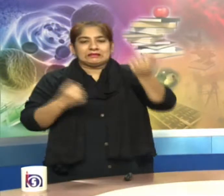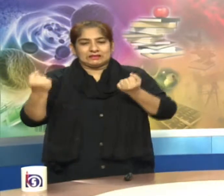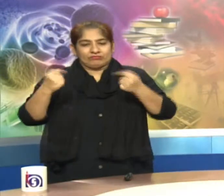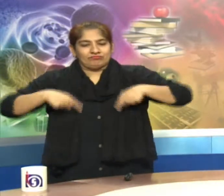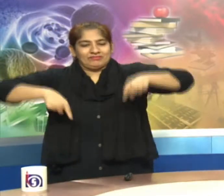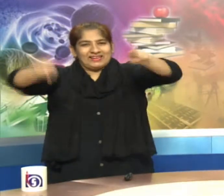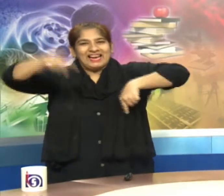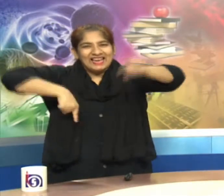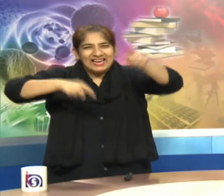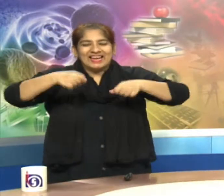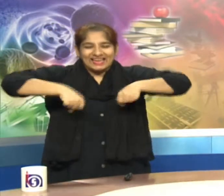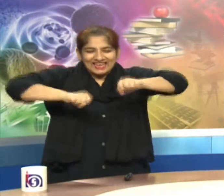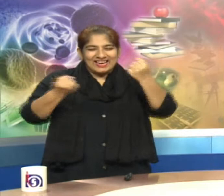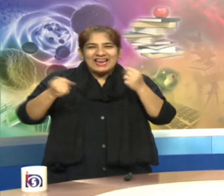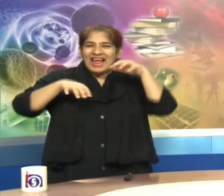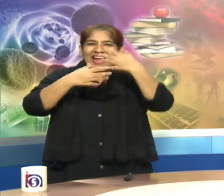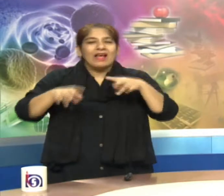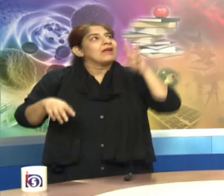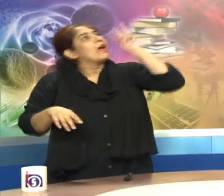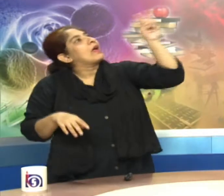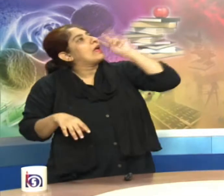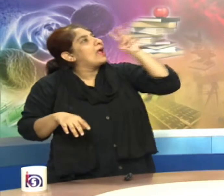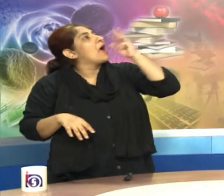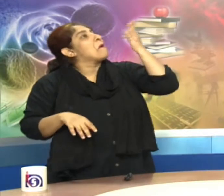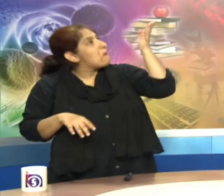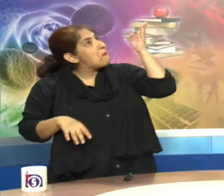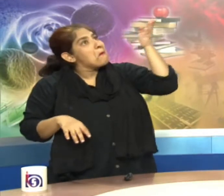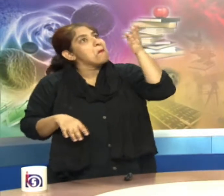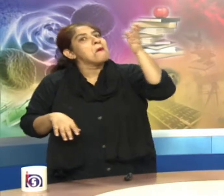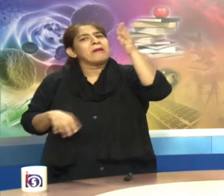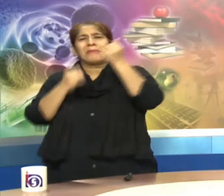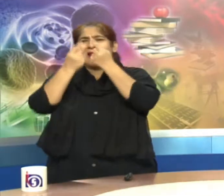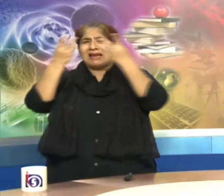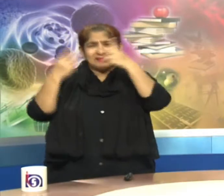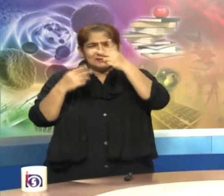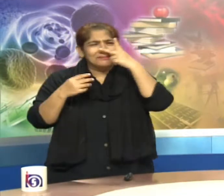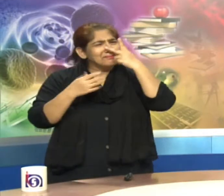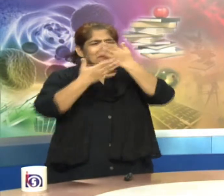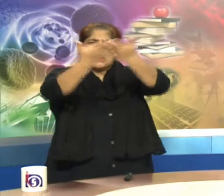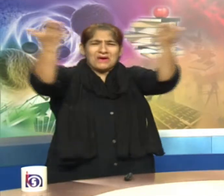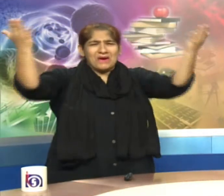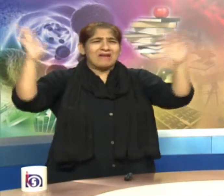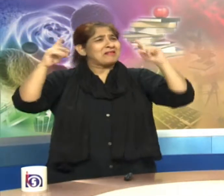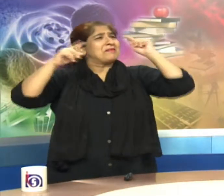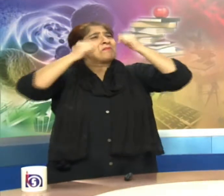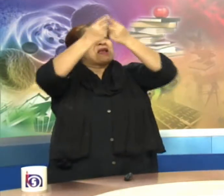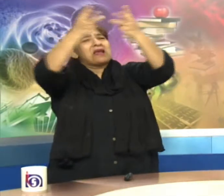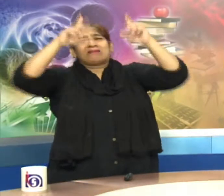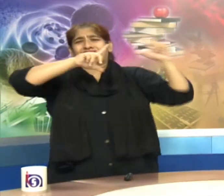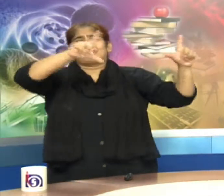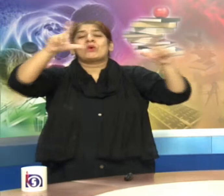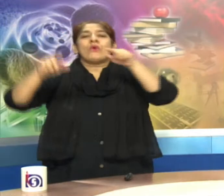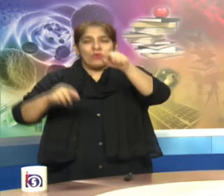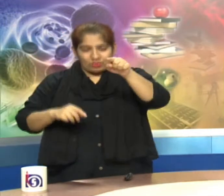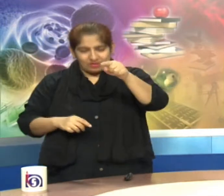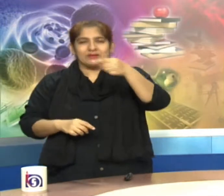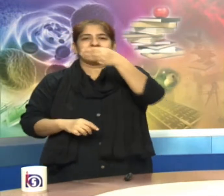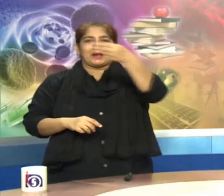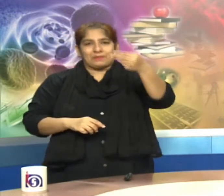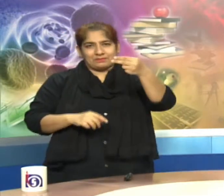You can see different kinds of information. Whenever you are on the road, you must have all seen different big banners all around. So